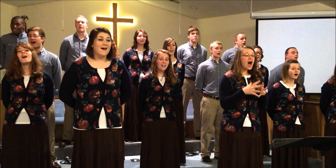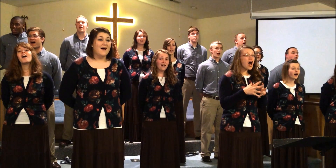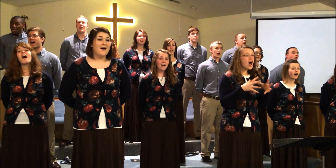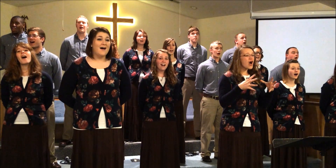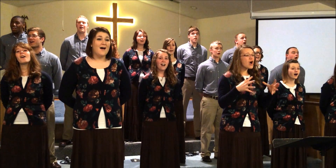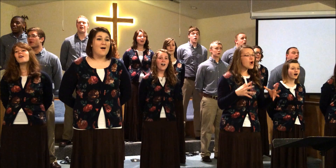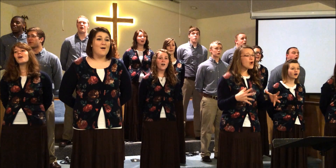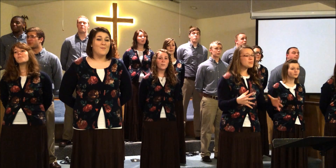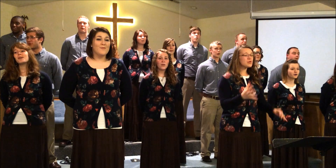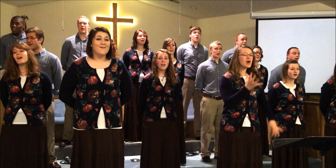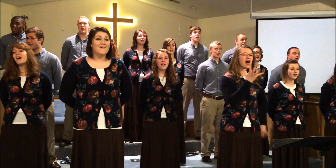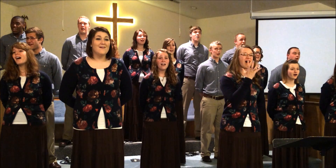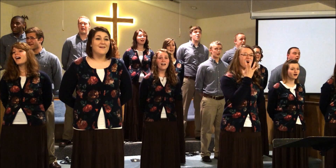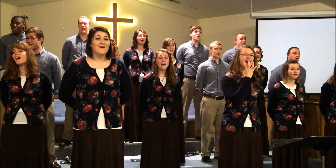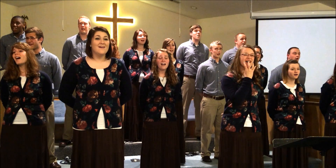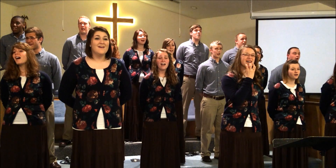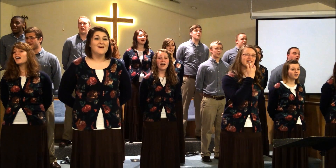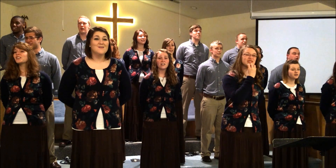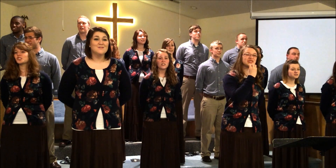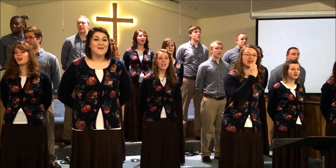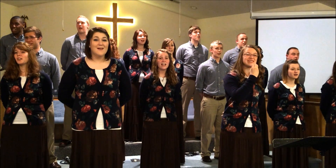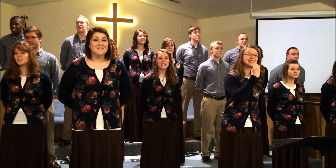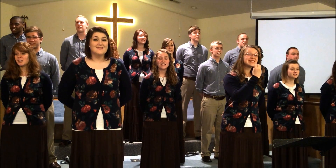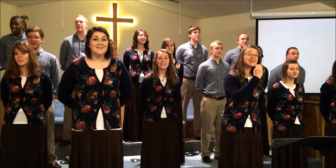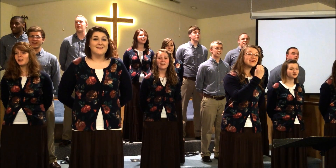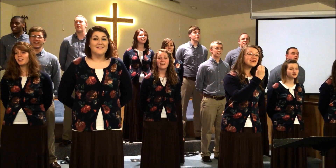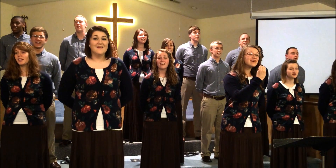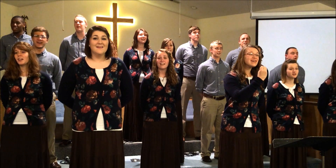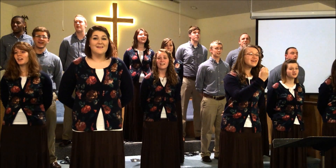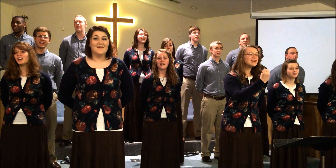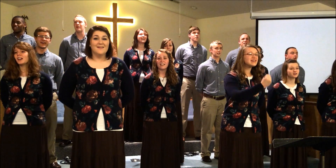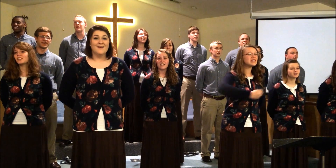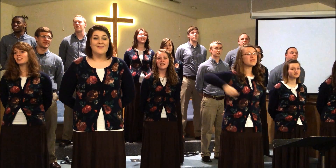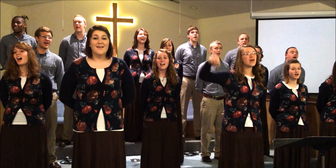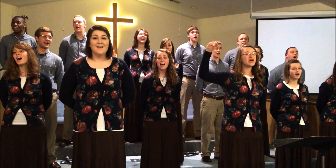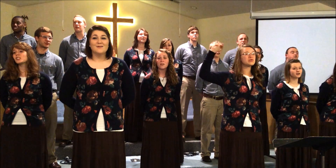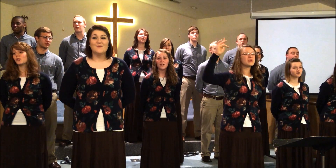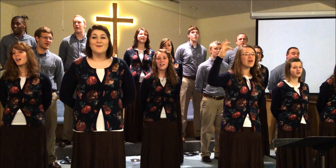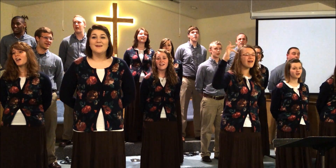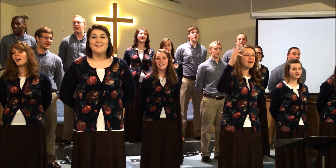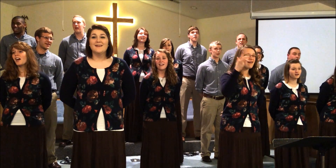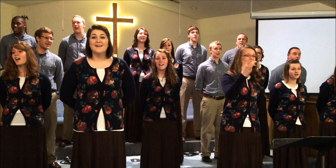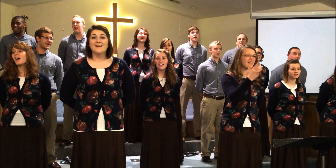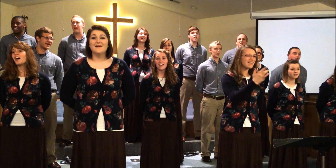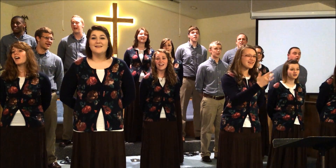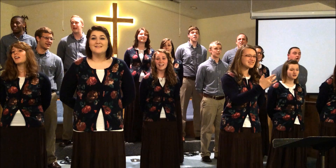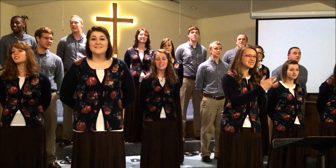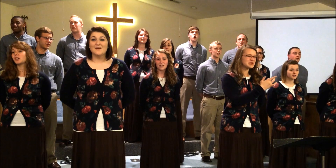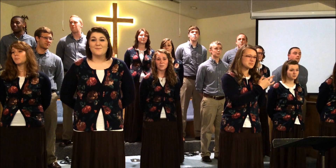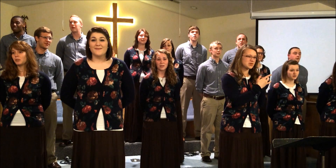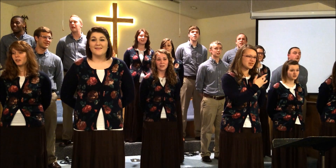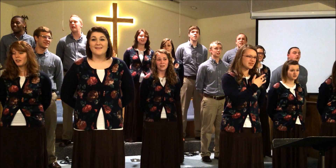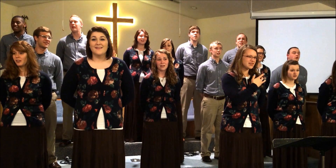How precious did that grace appear